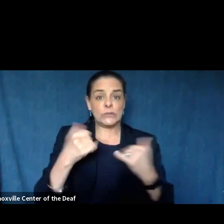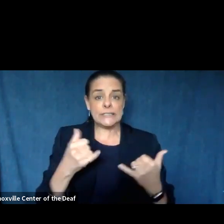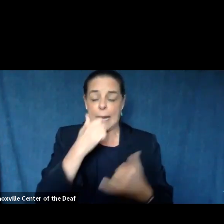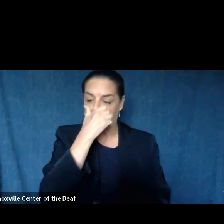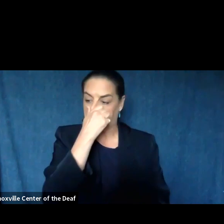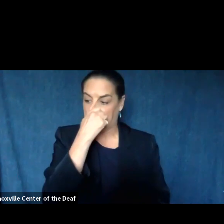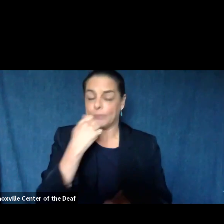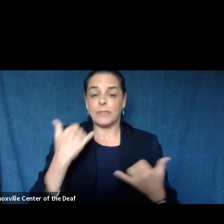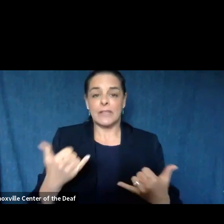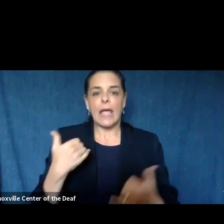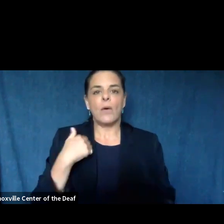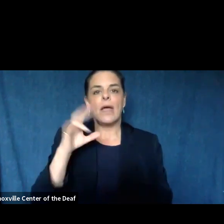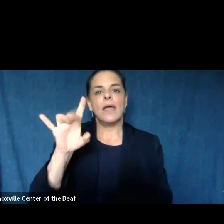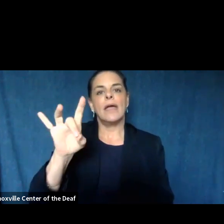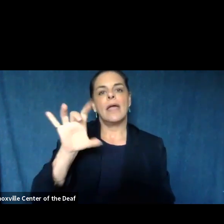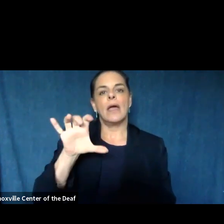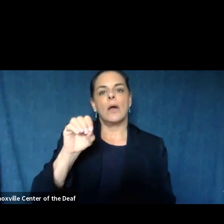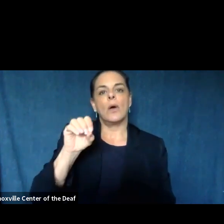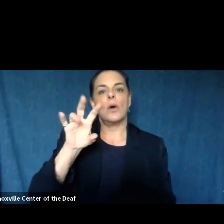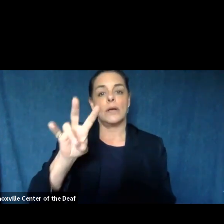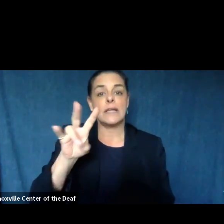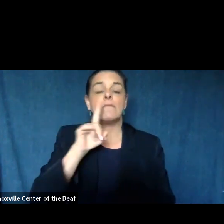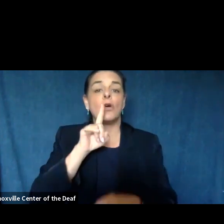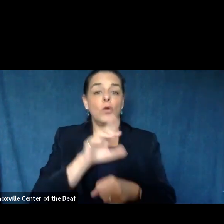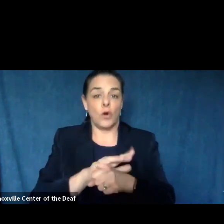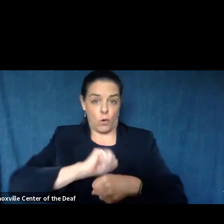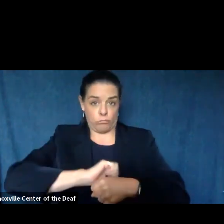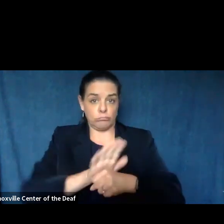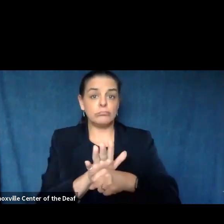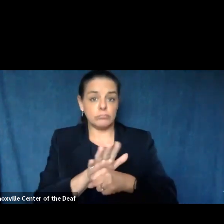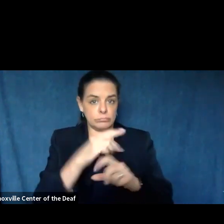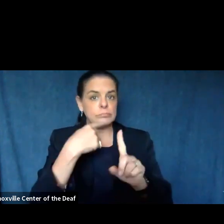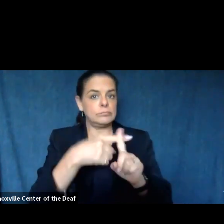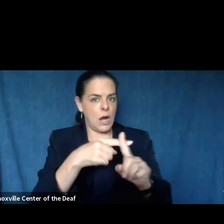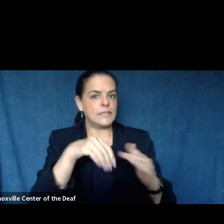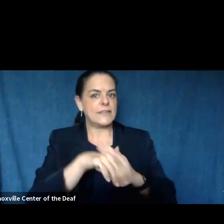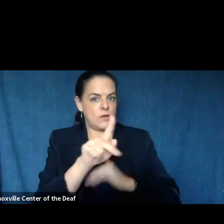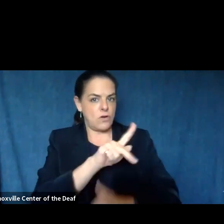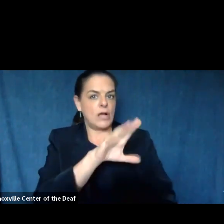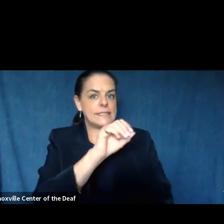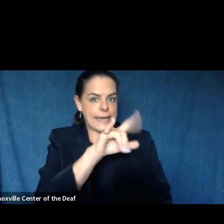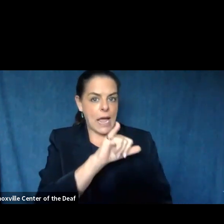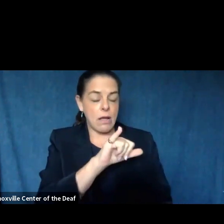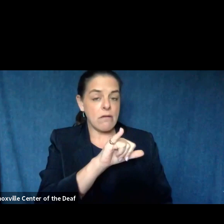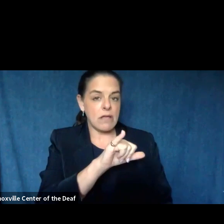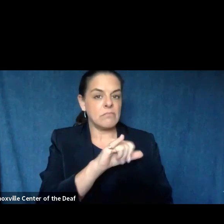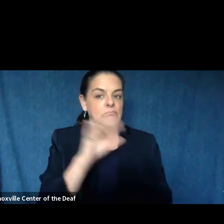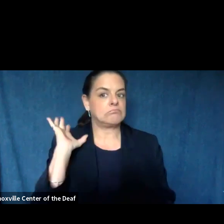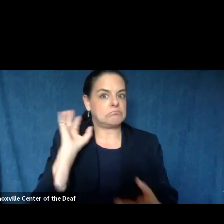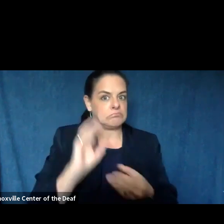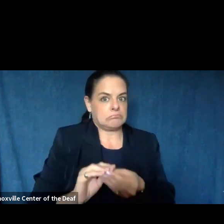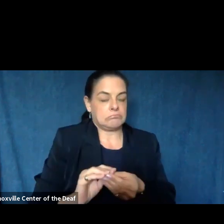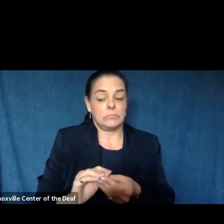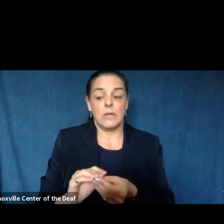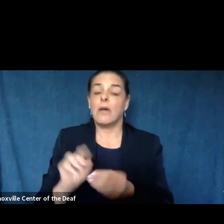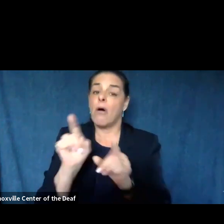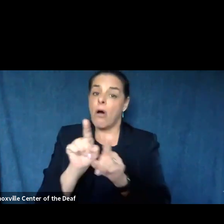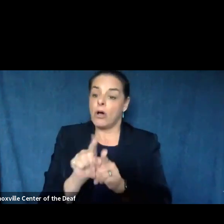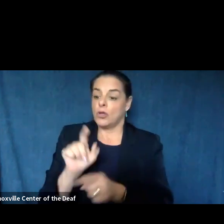have 807 confirmed cases of COVID-19 in Knox County. Additionally, we have 27 probable